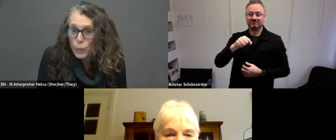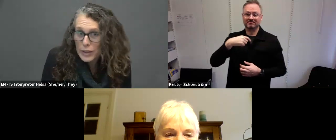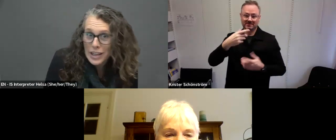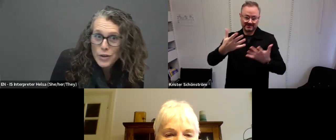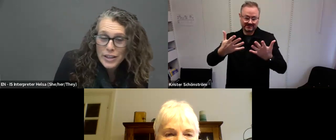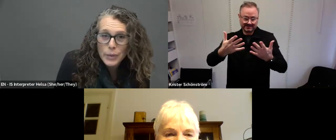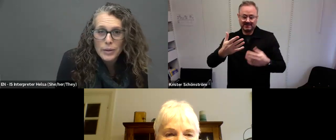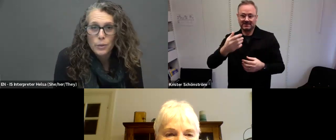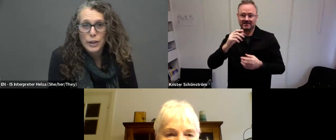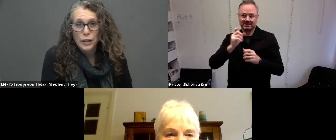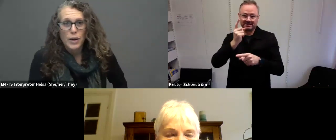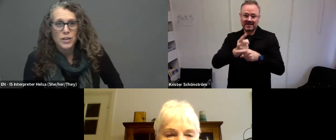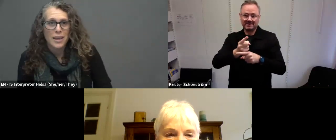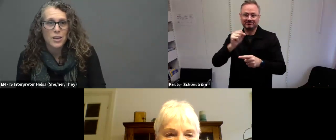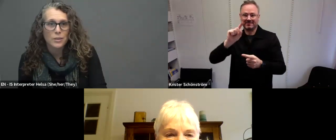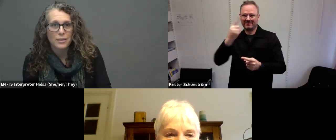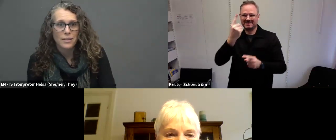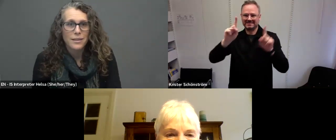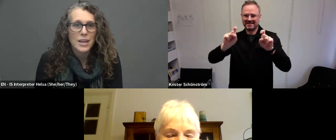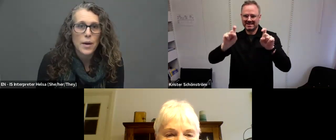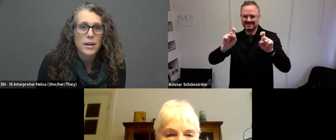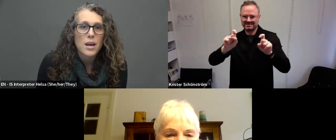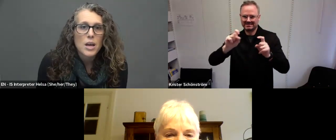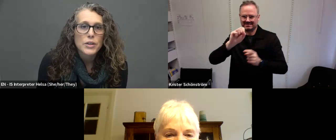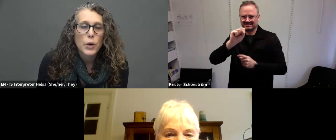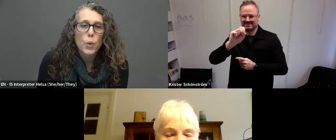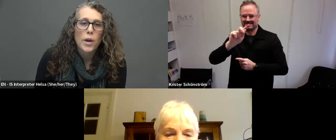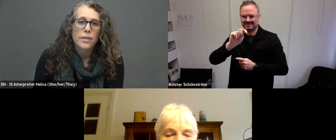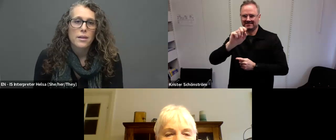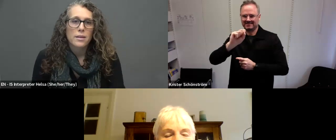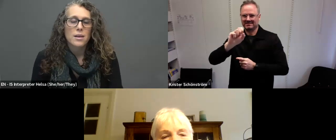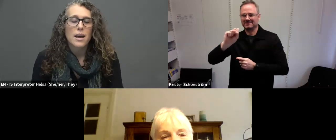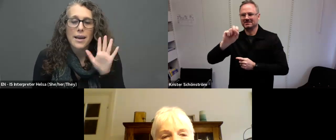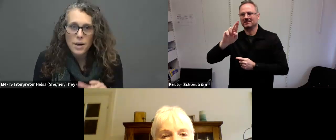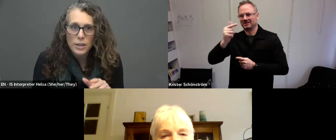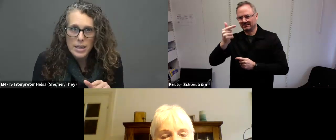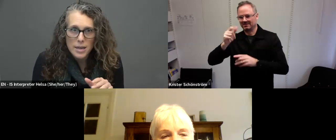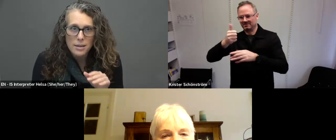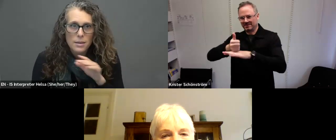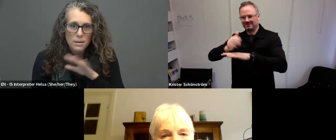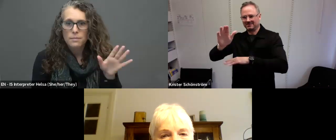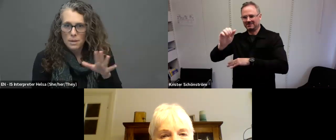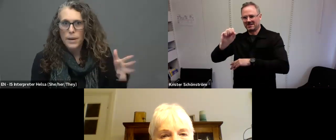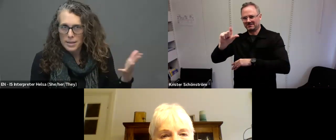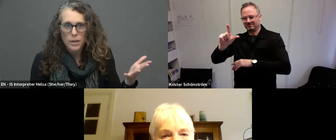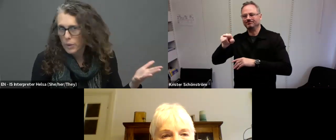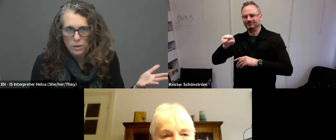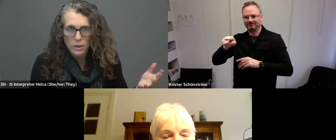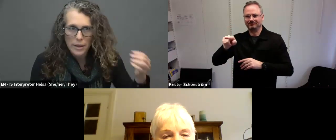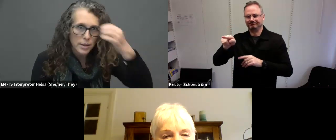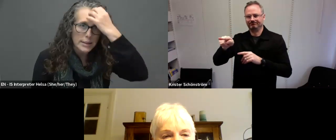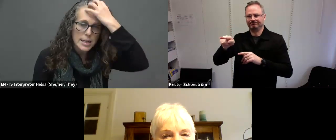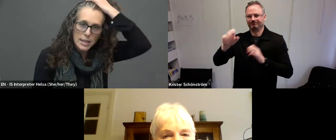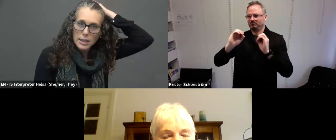That's a really interesting, a really good question. Thank you. Thank you, Anne. So with the SRT, the basic